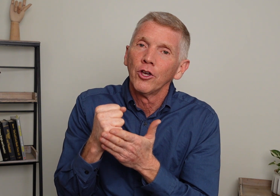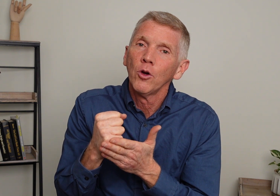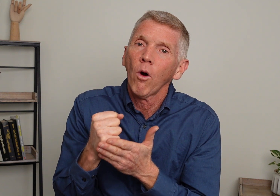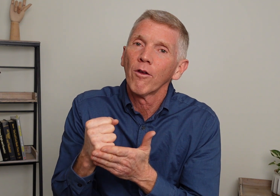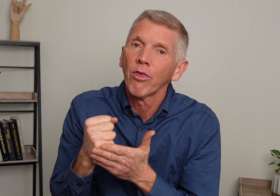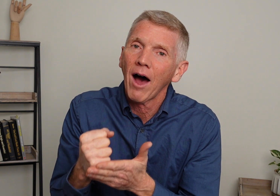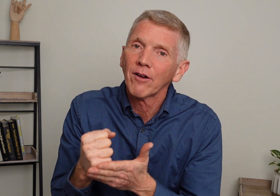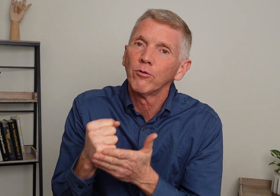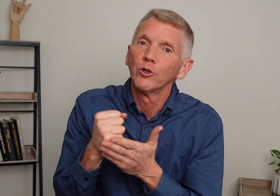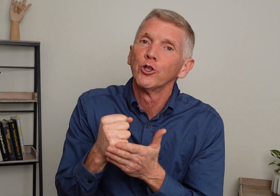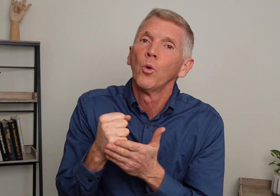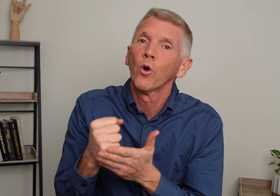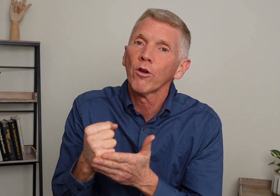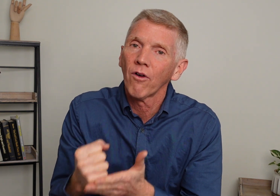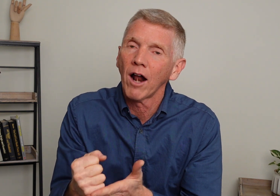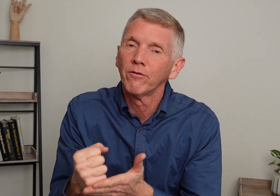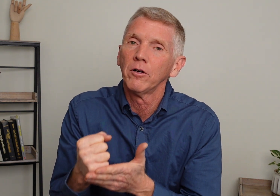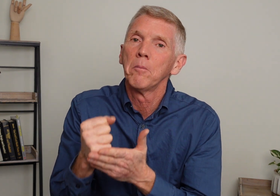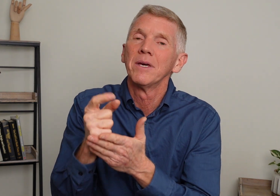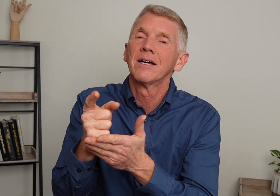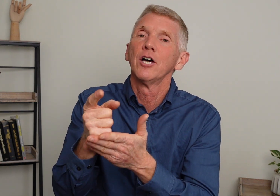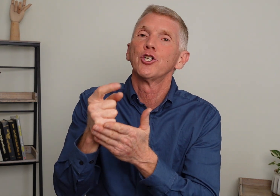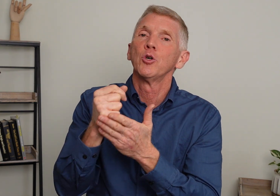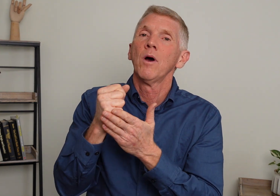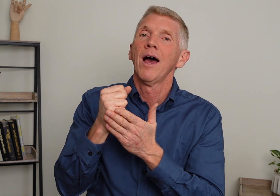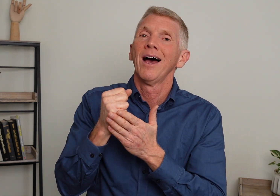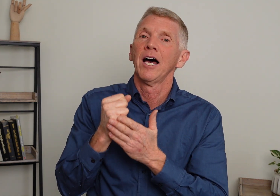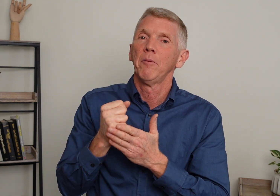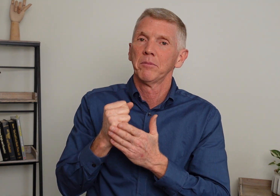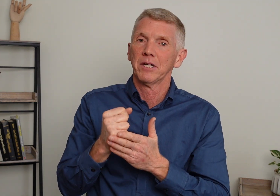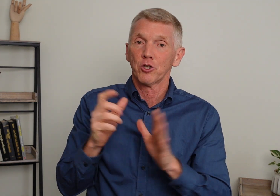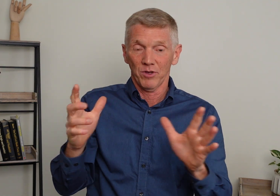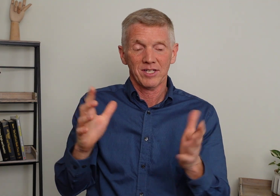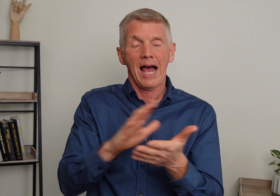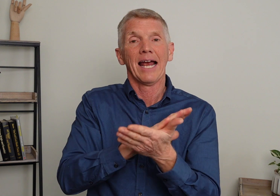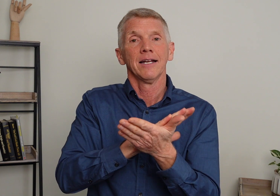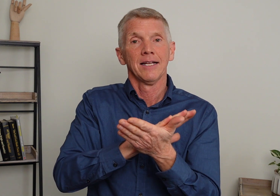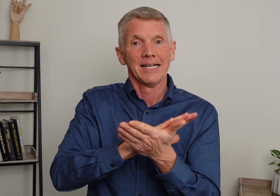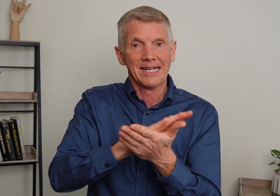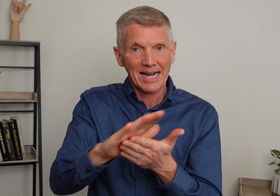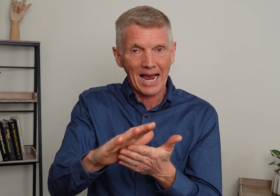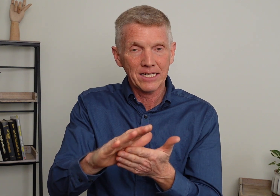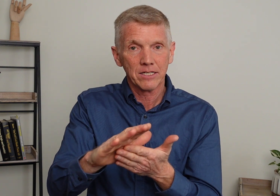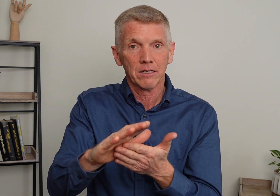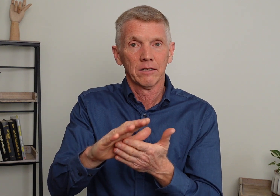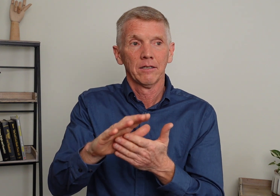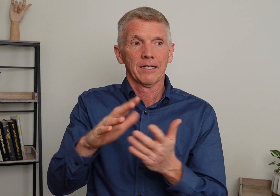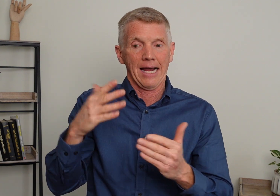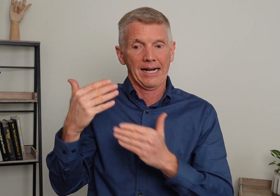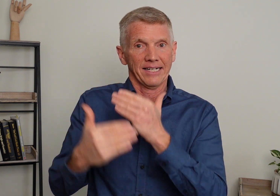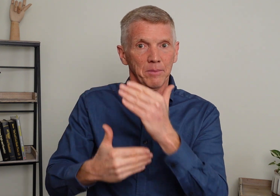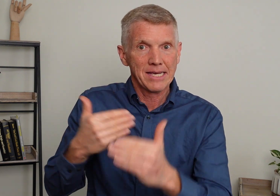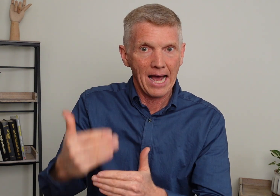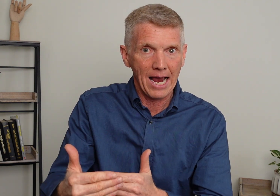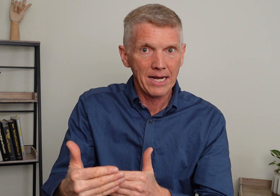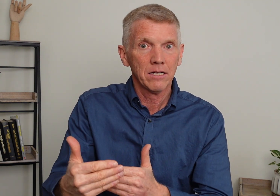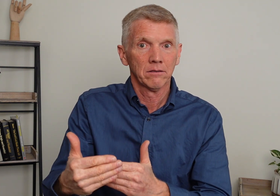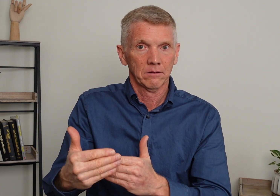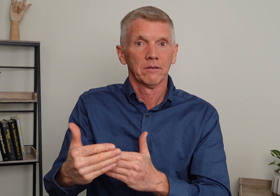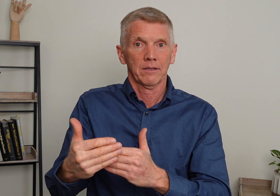You are thoughtful, you were thoughtful because you helped me. So the sign, nice, kind of like to be kind,